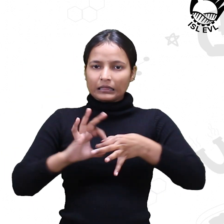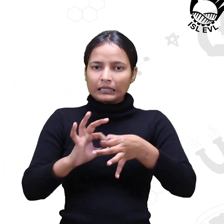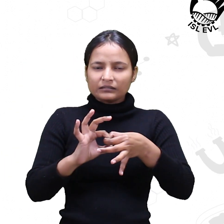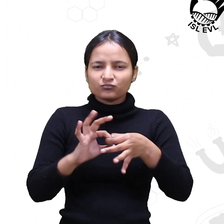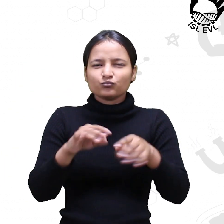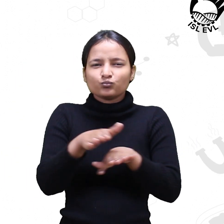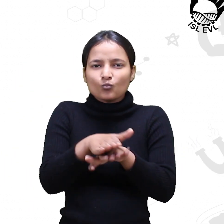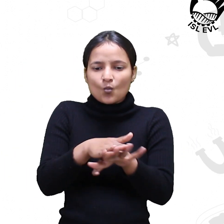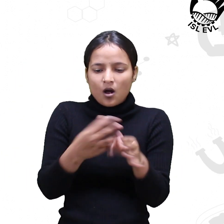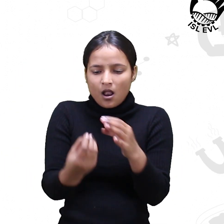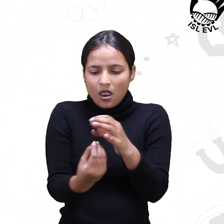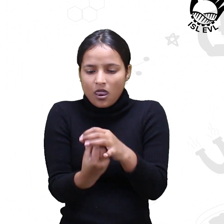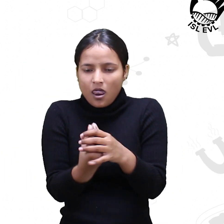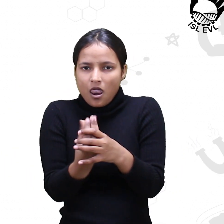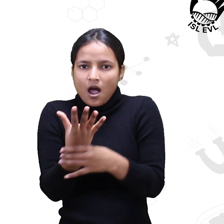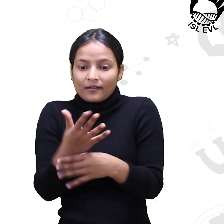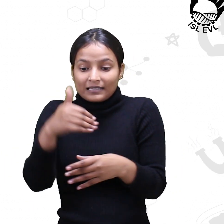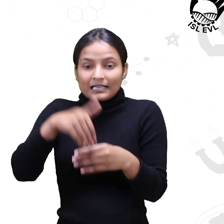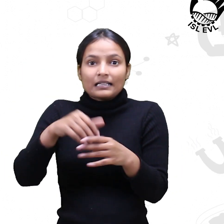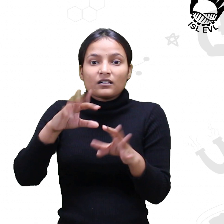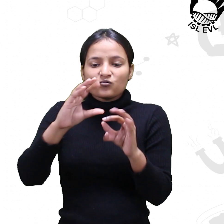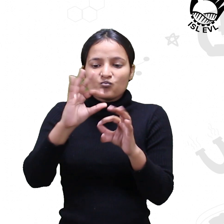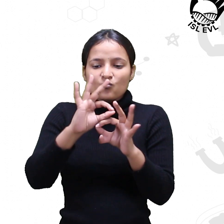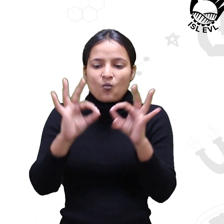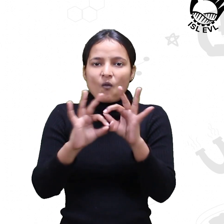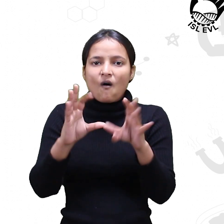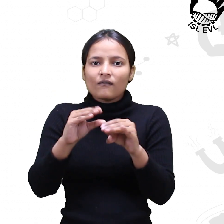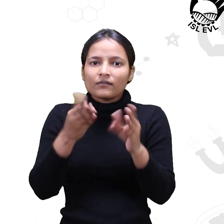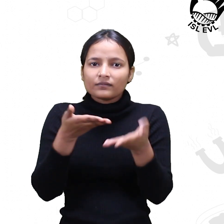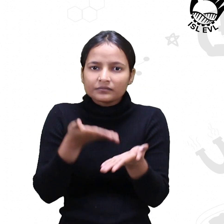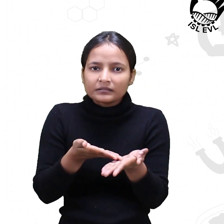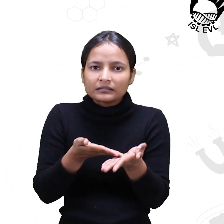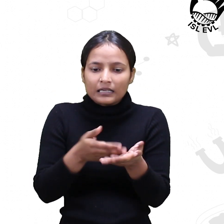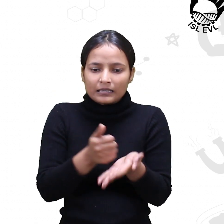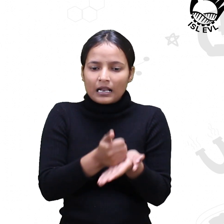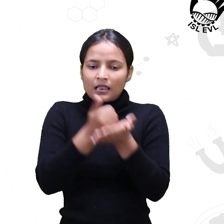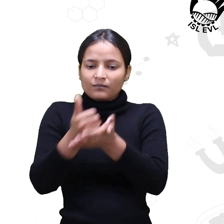were absent because you immobilized it. But nobody knew the molecular basis of it.